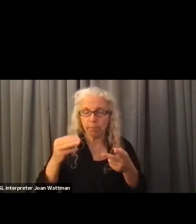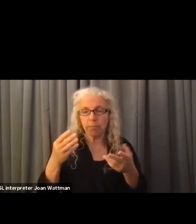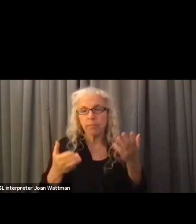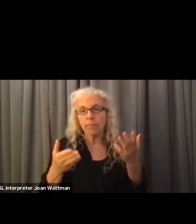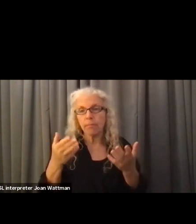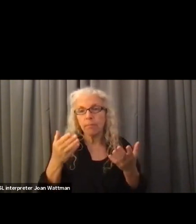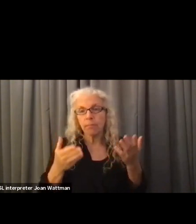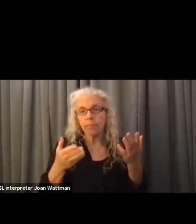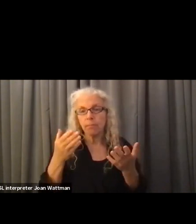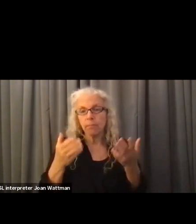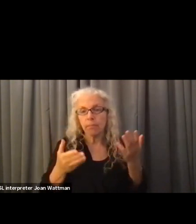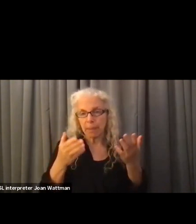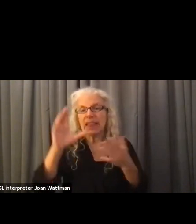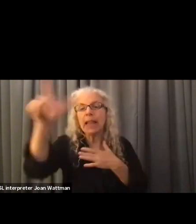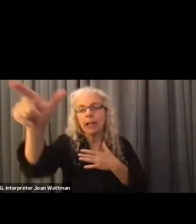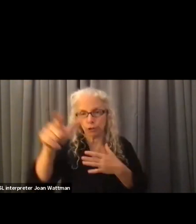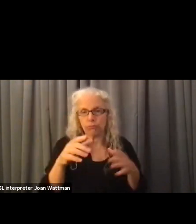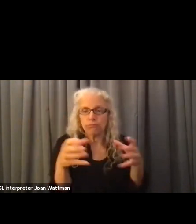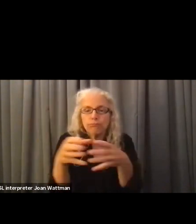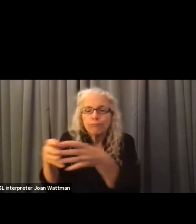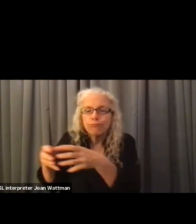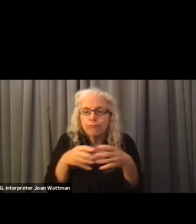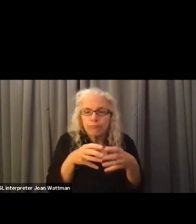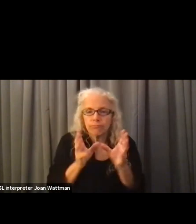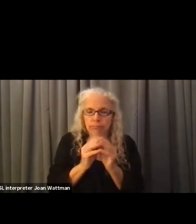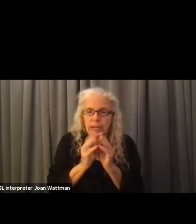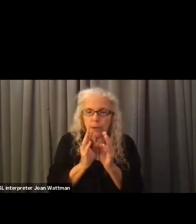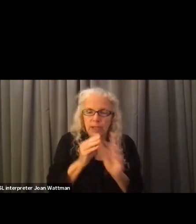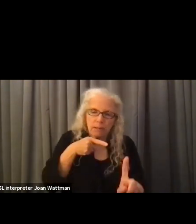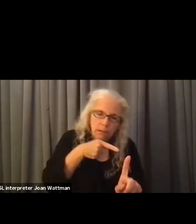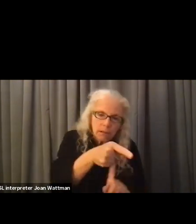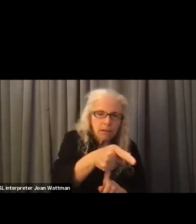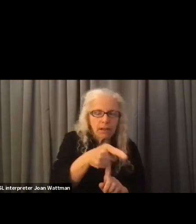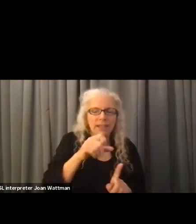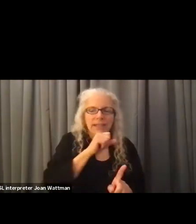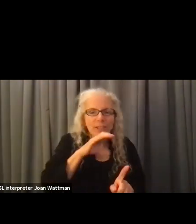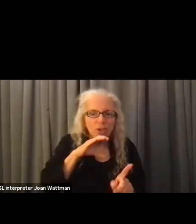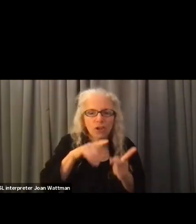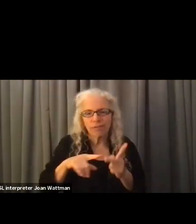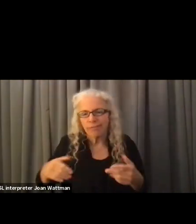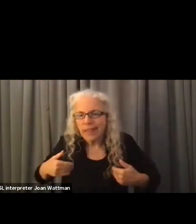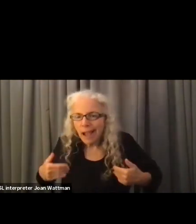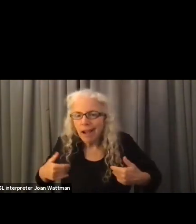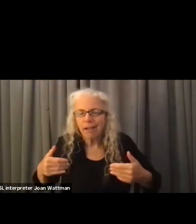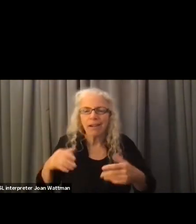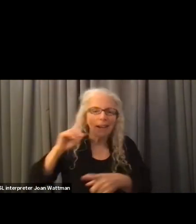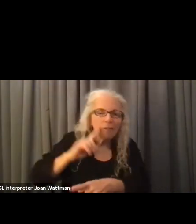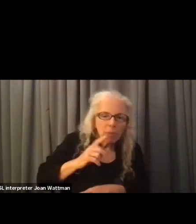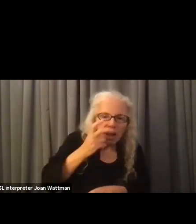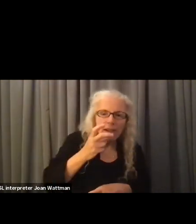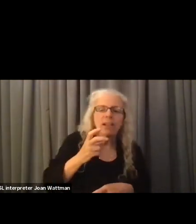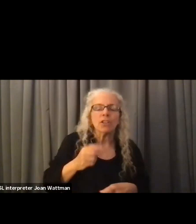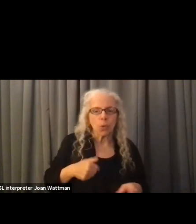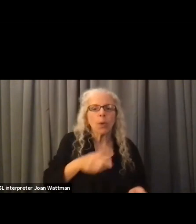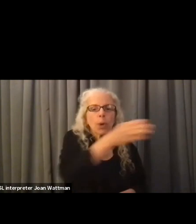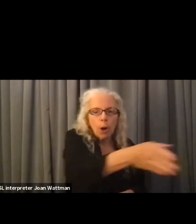by lots of smaller forums later to specific groups that we would have to go out and meet with. So if